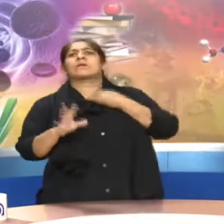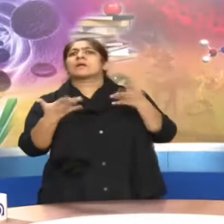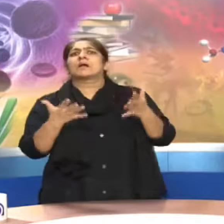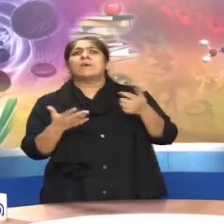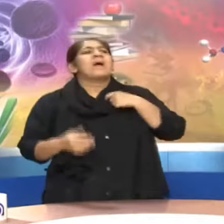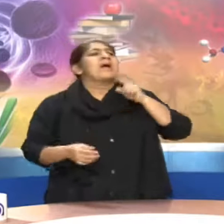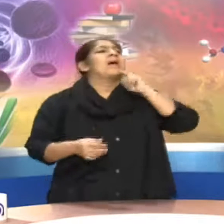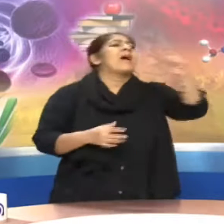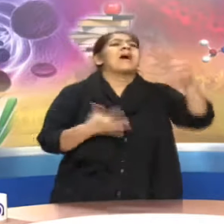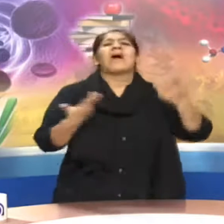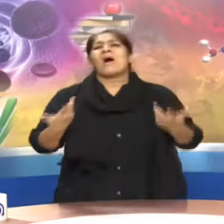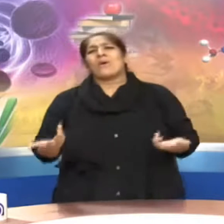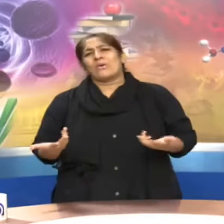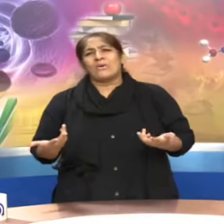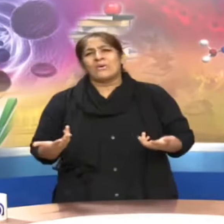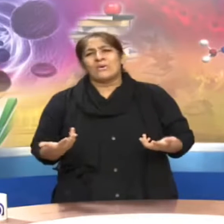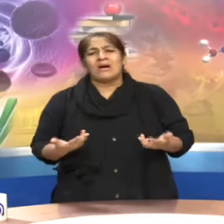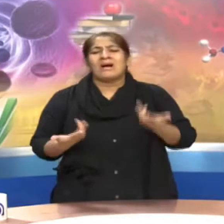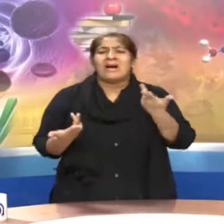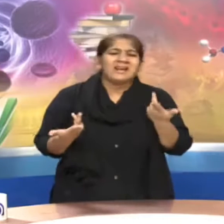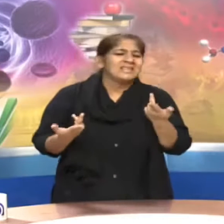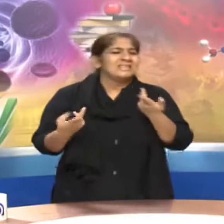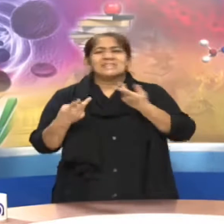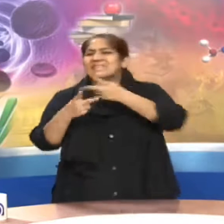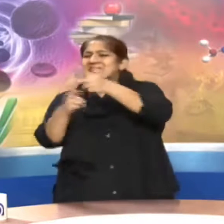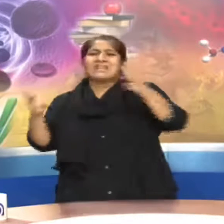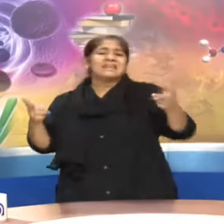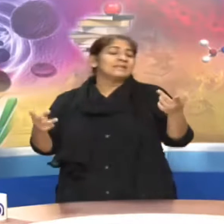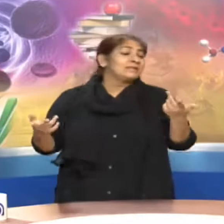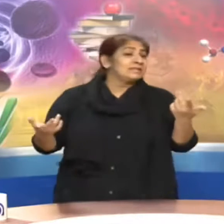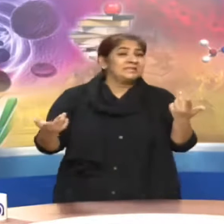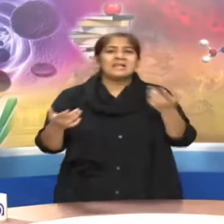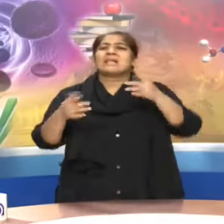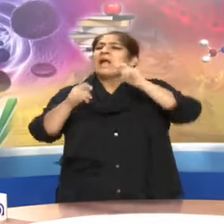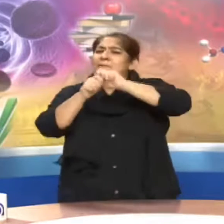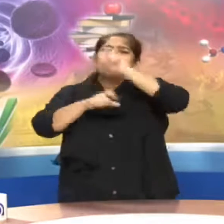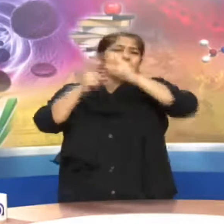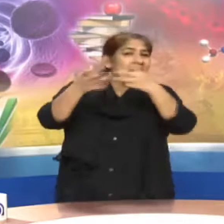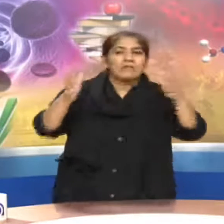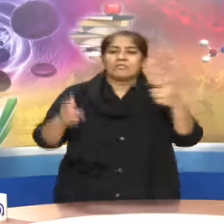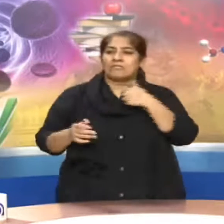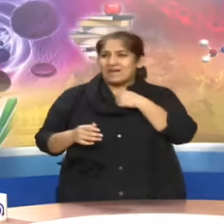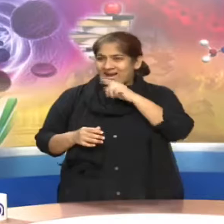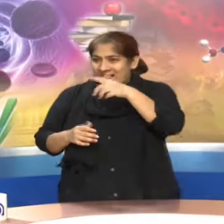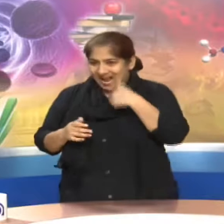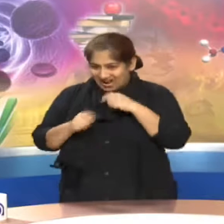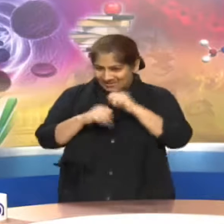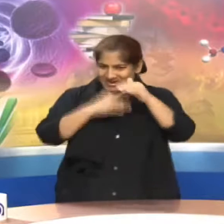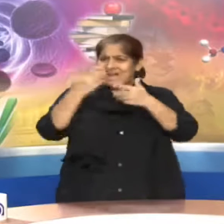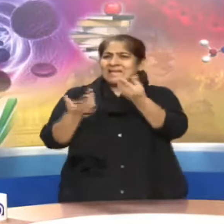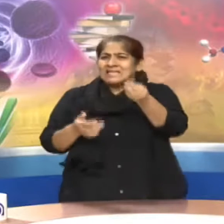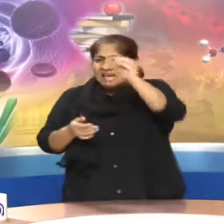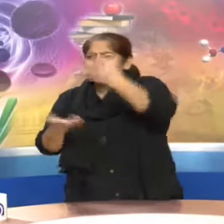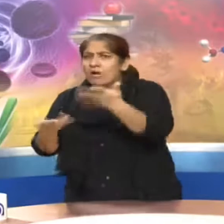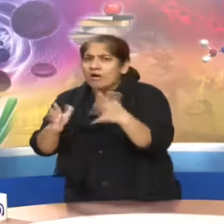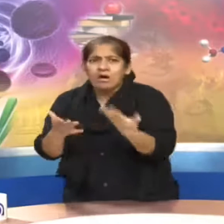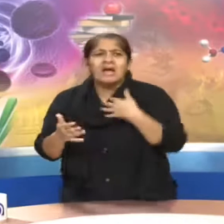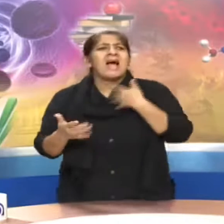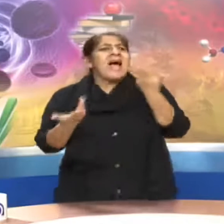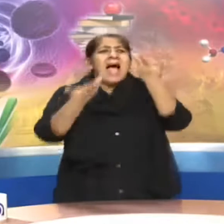say it's not given to the person. So, lack of incentive, that is also sometimes